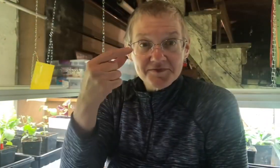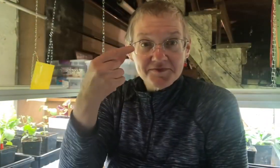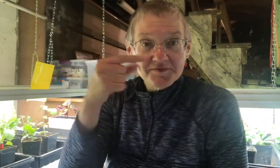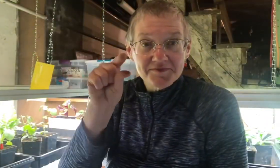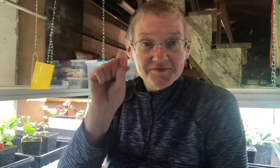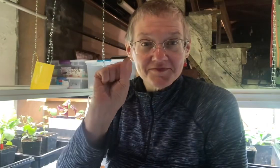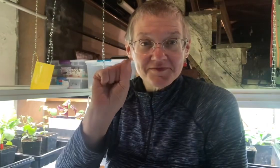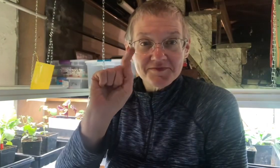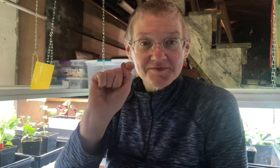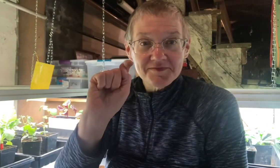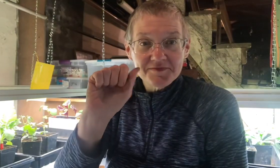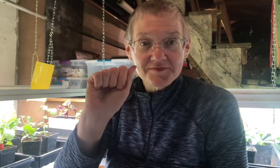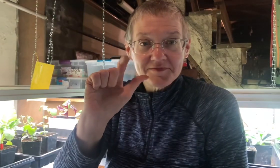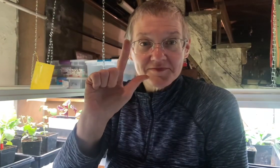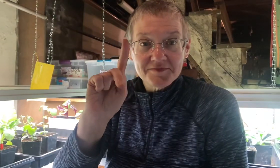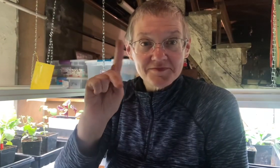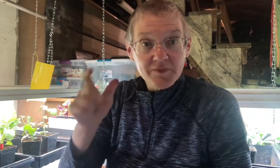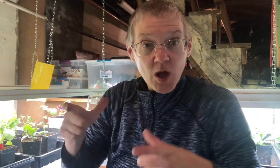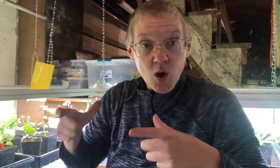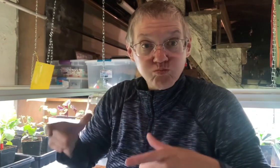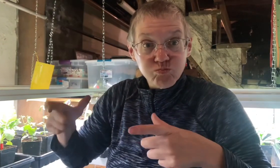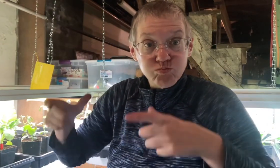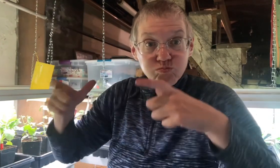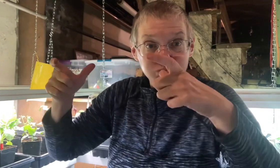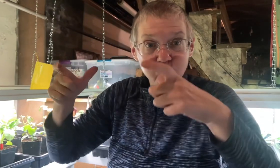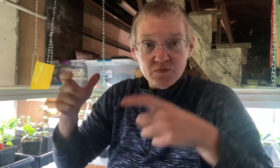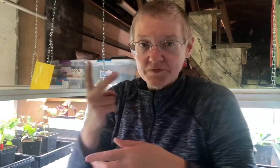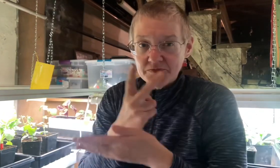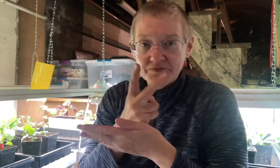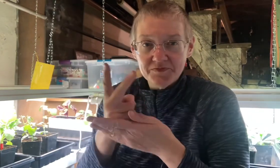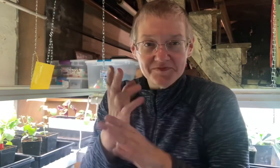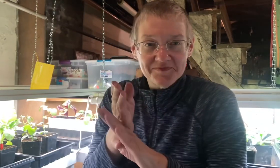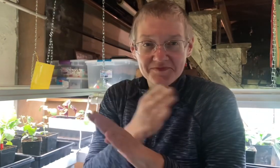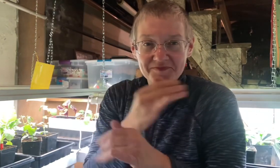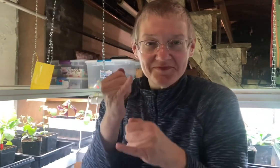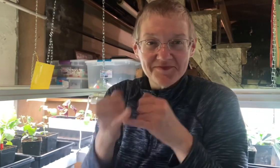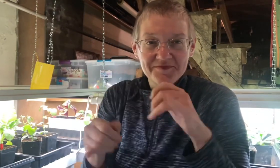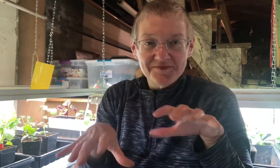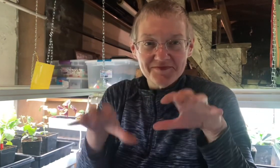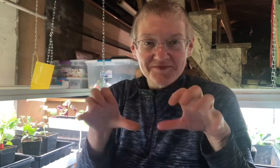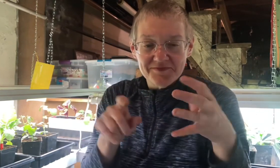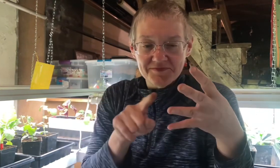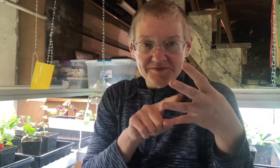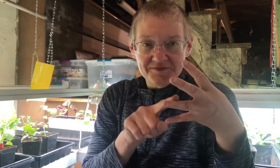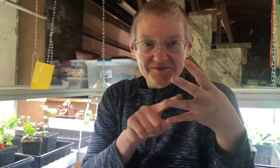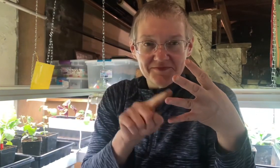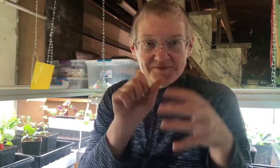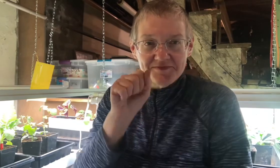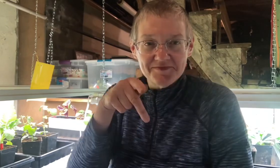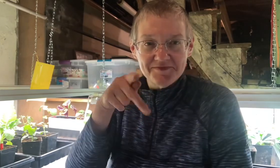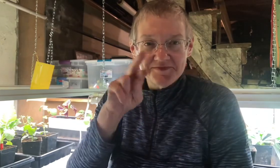And we're going to plant them out into our green stalk vertical garden 2 weeks before our last